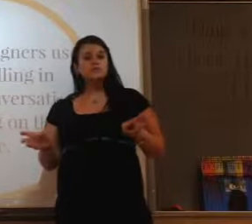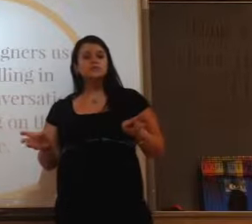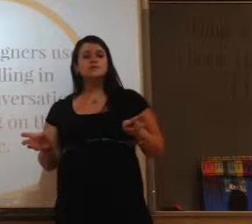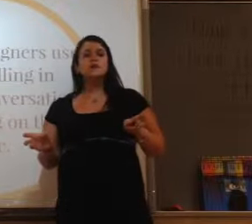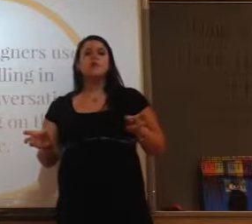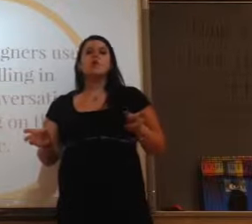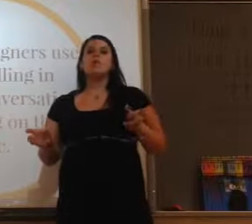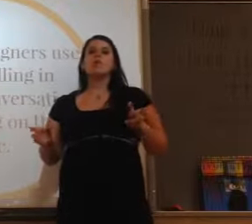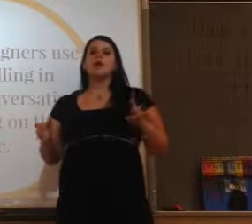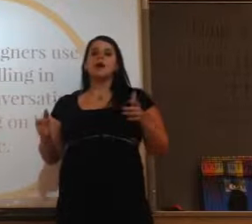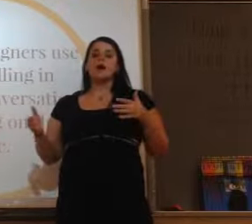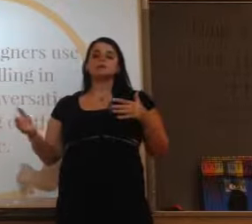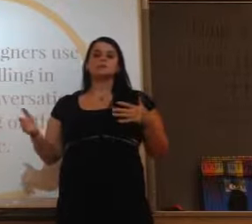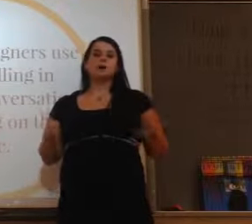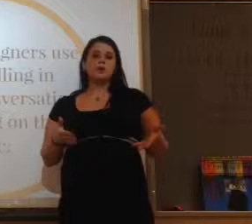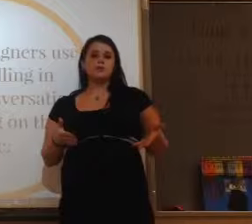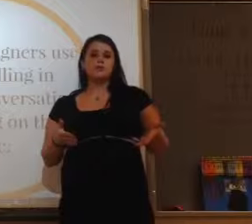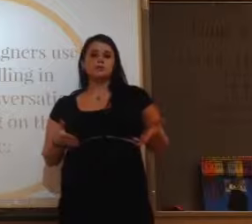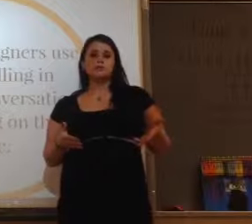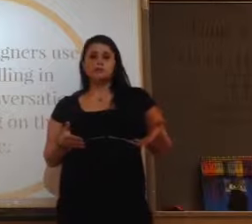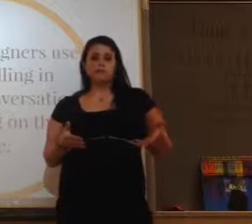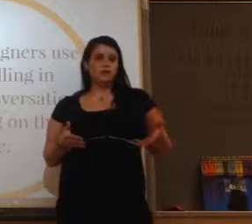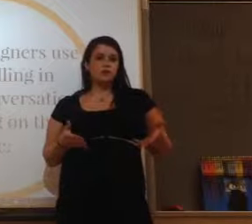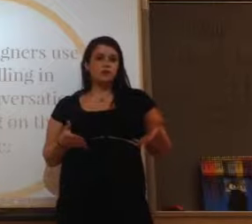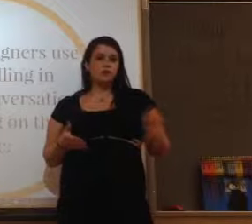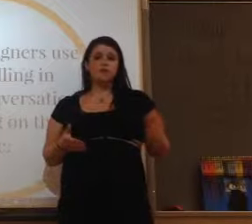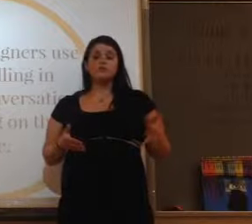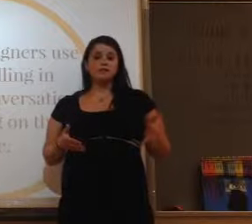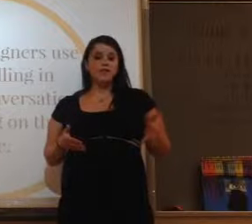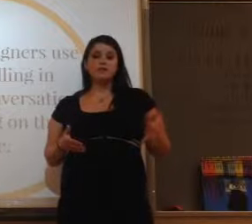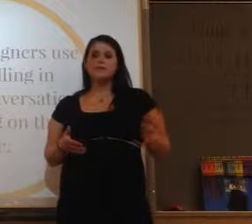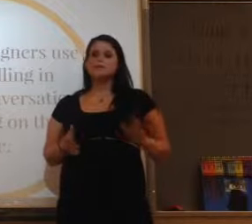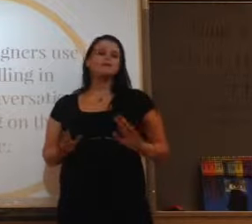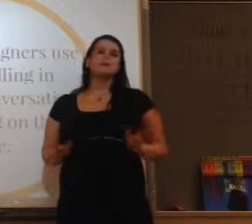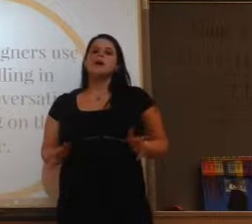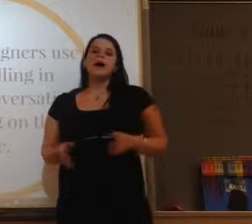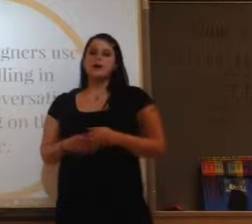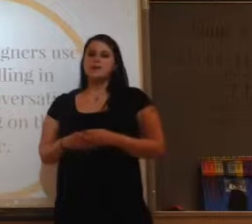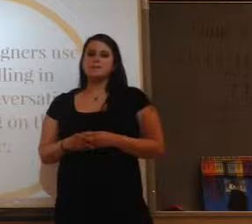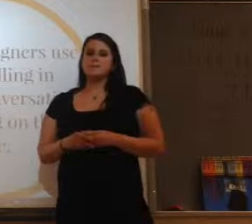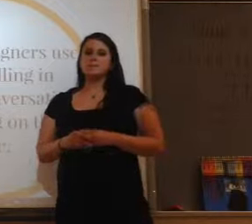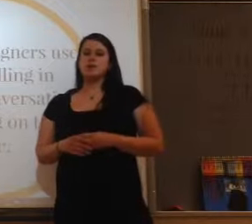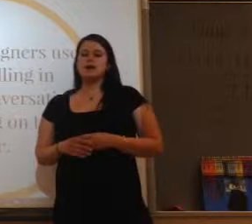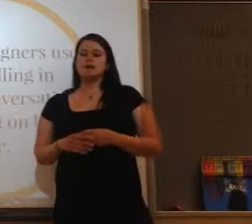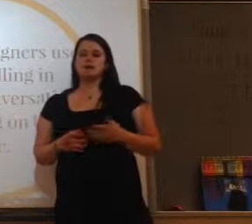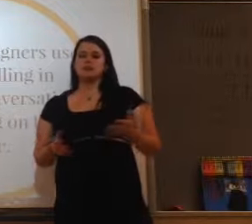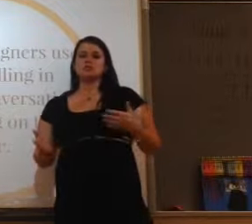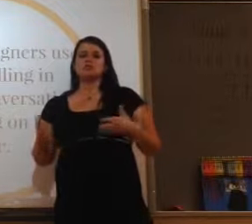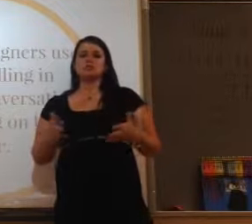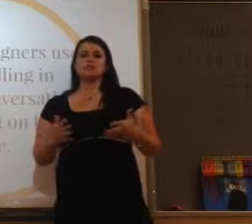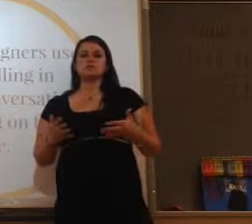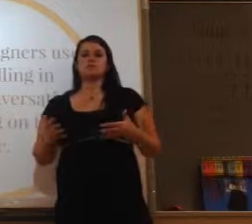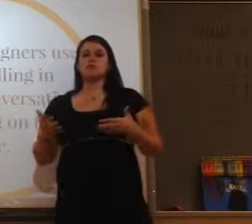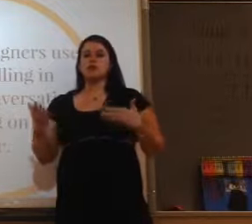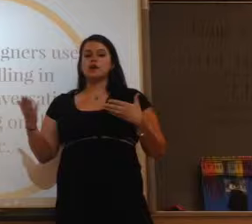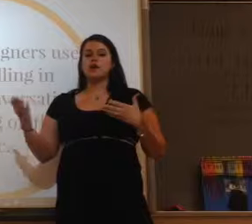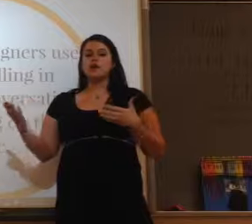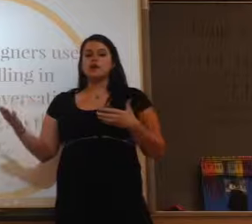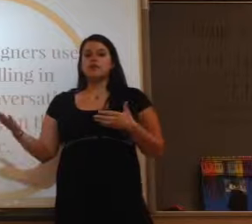words, or to borrow English for sign language, but it's actually just for